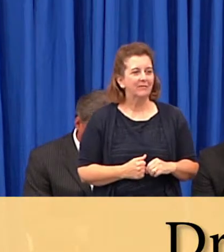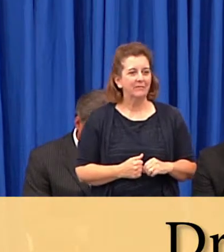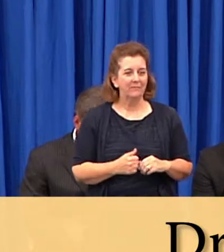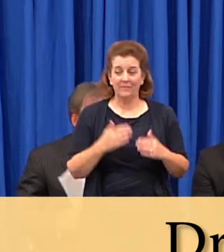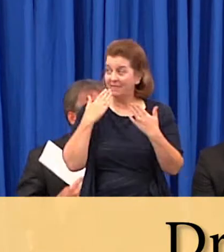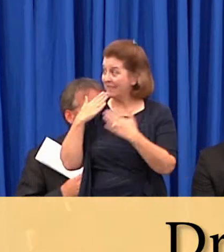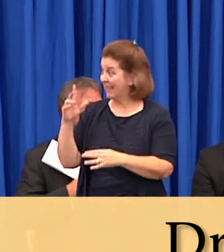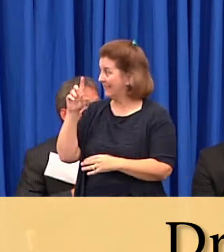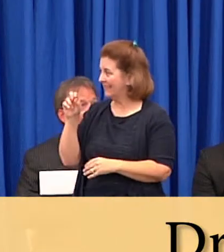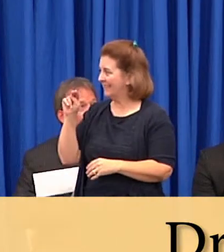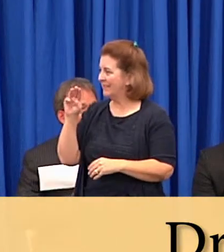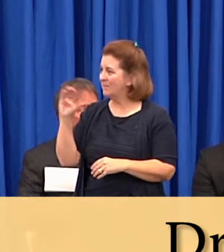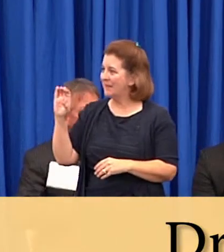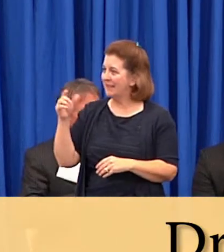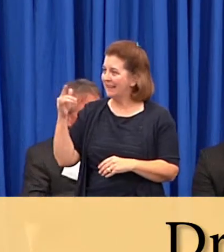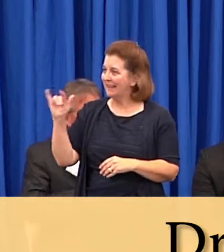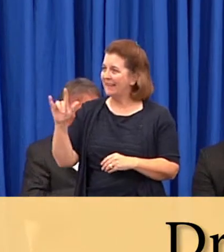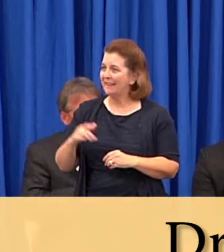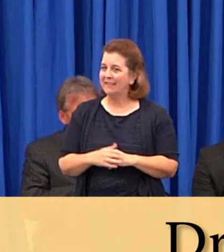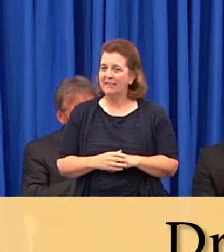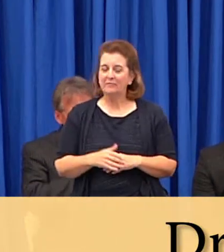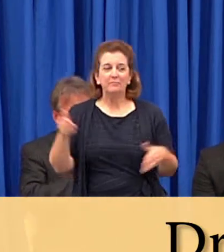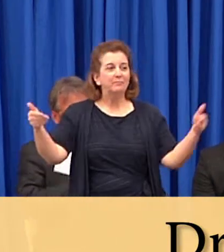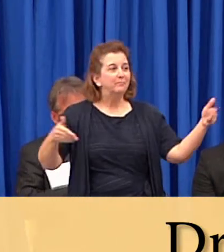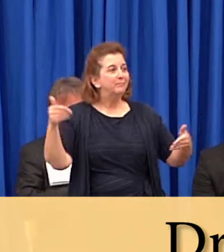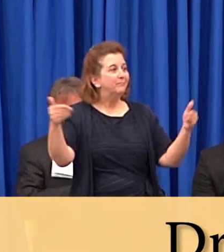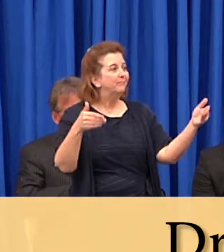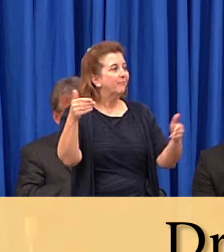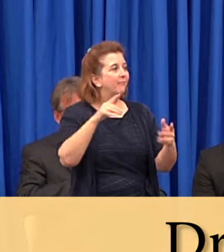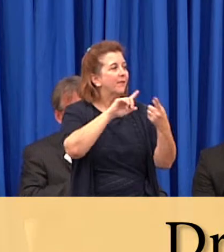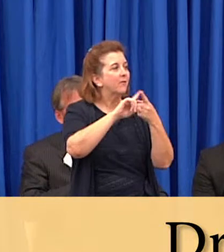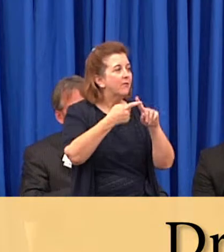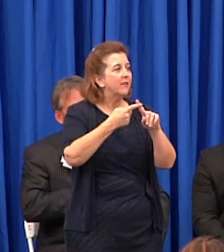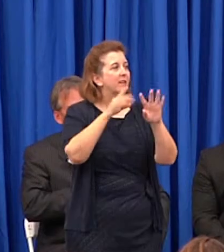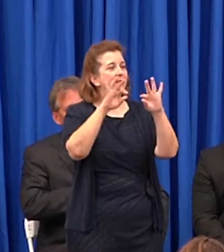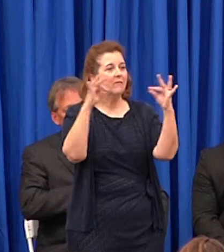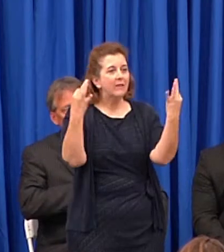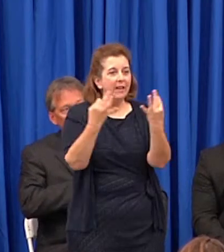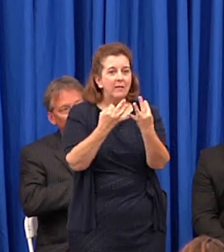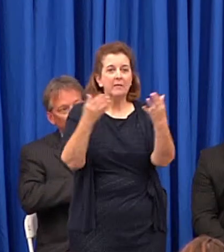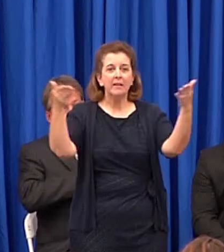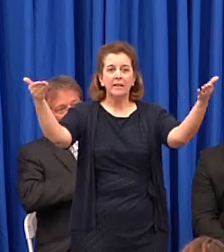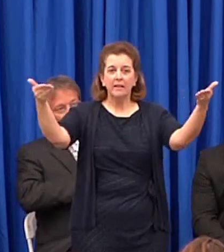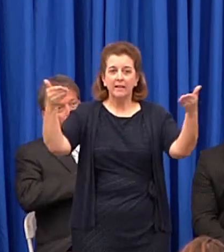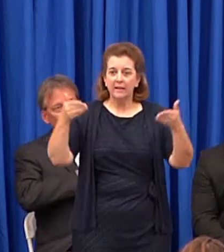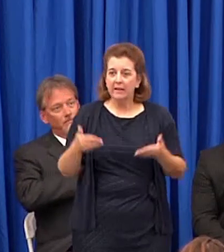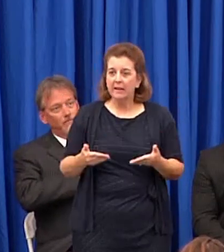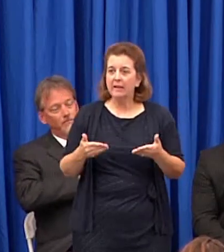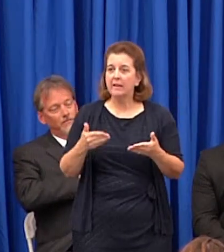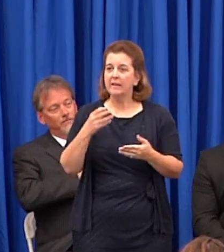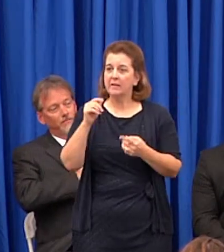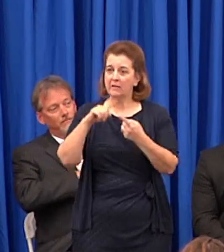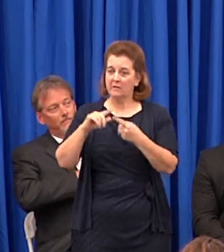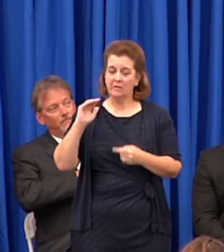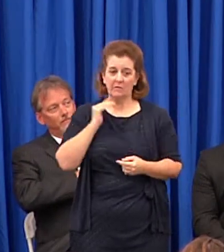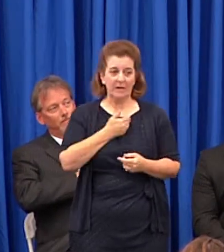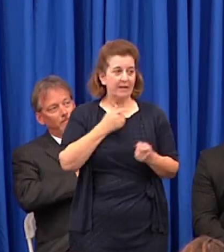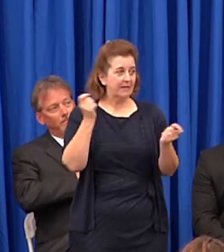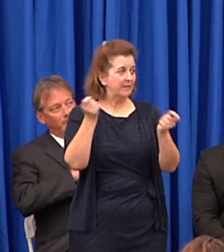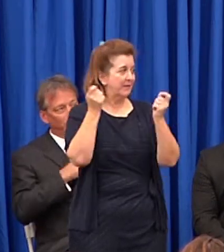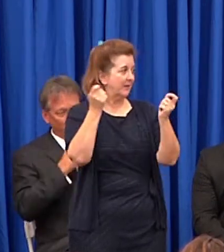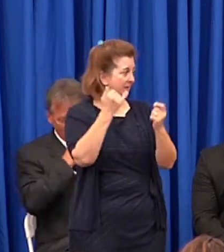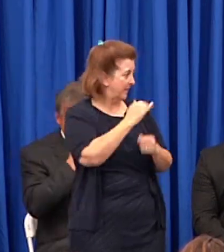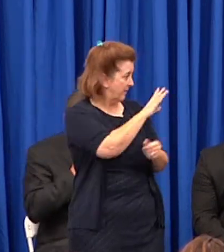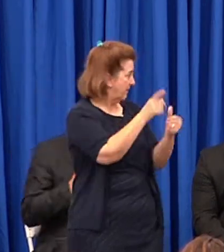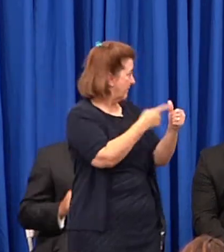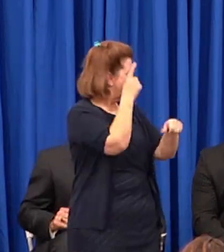Thanks, Dean McGill. And welcome, friends and family and guests, to our candlelighting ceremony. And welcome, Dr. Calicello. This is your